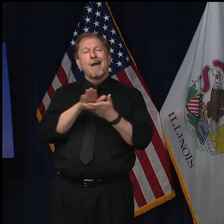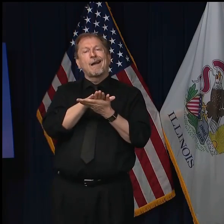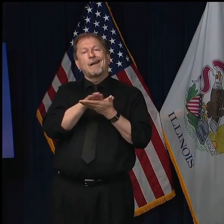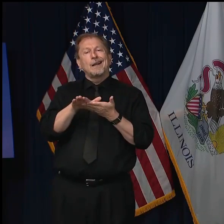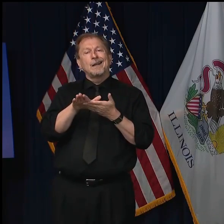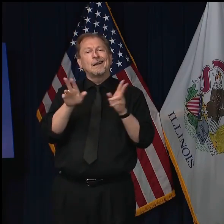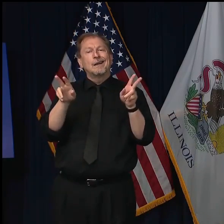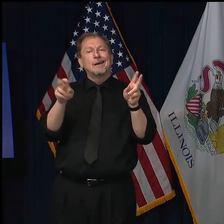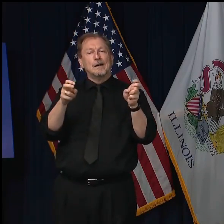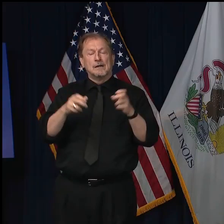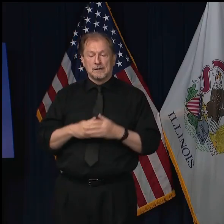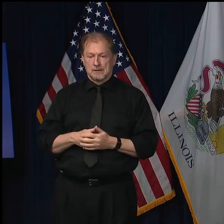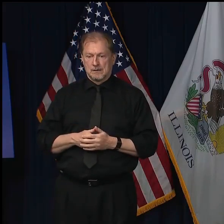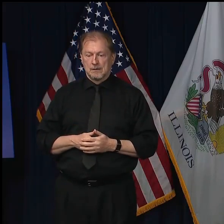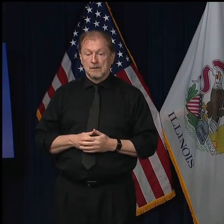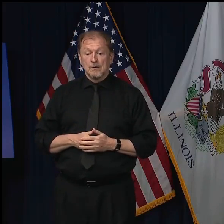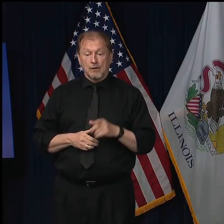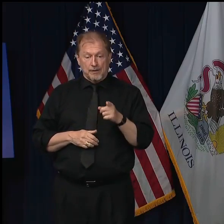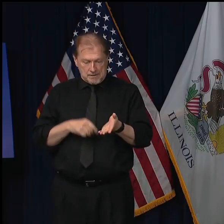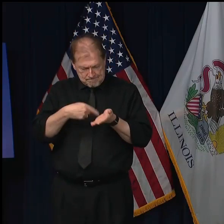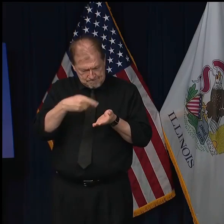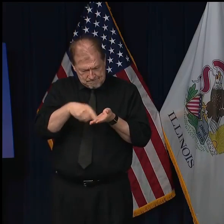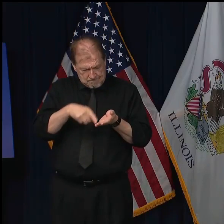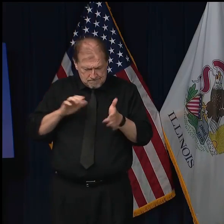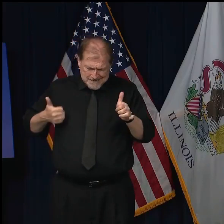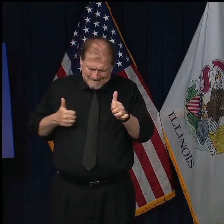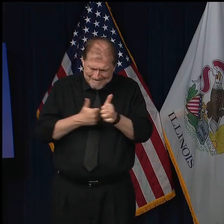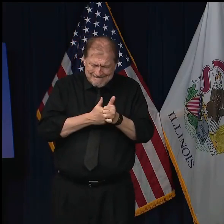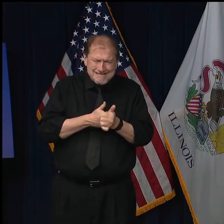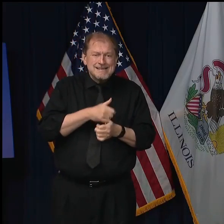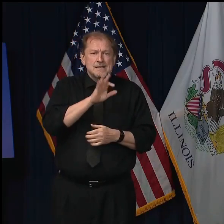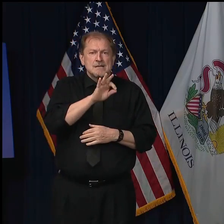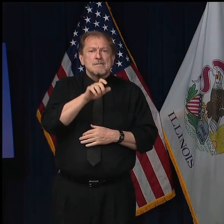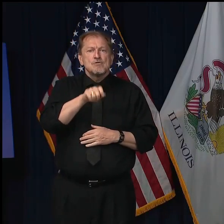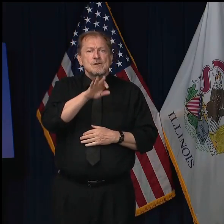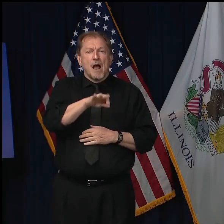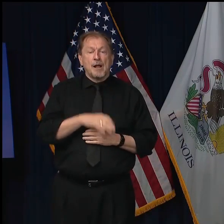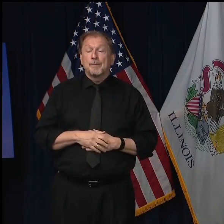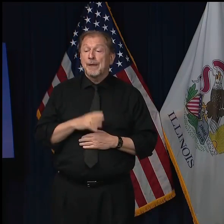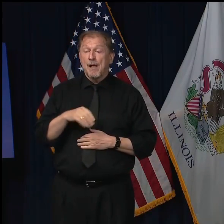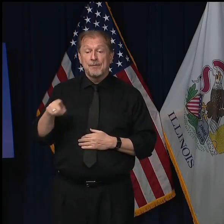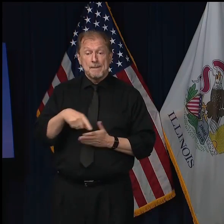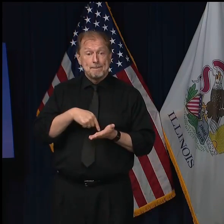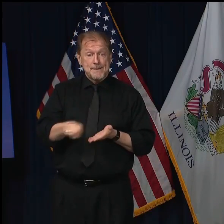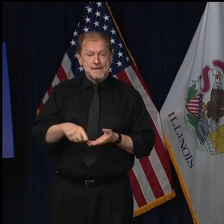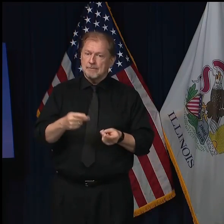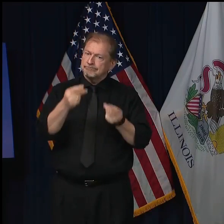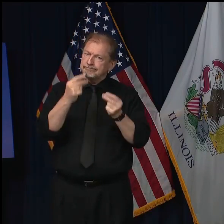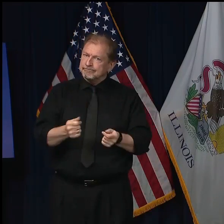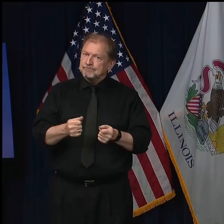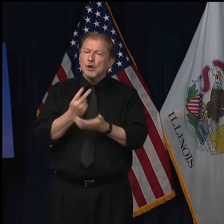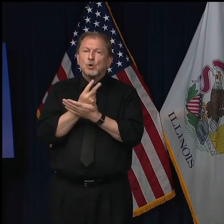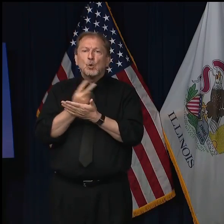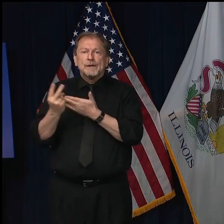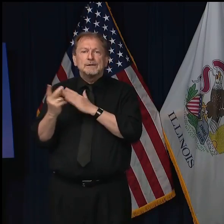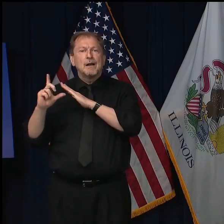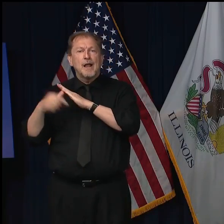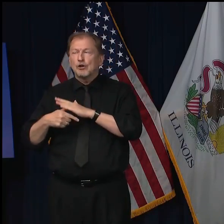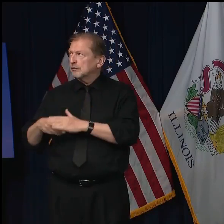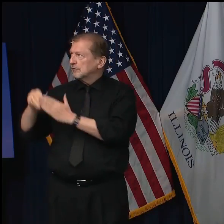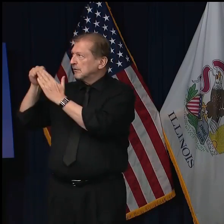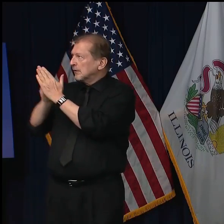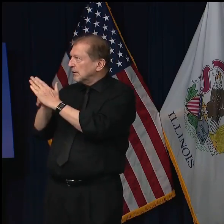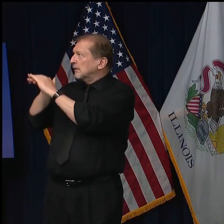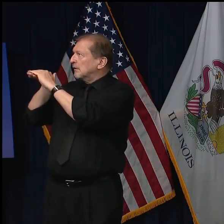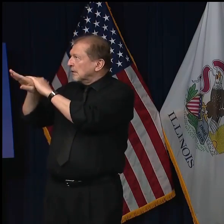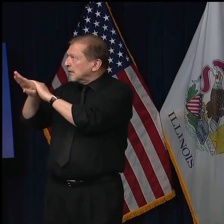approximately 75%, receive their first payments within 2 weeks of filing. In order to expedite